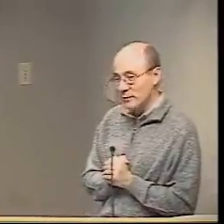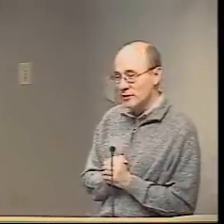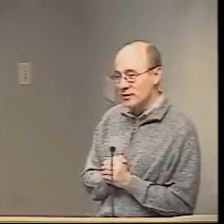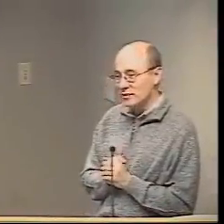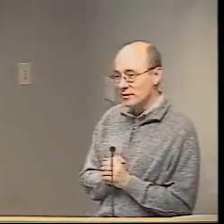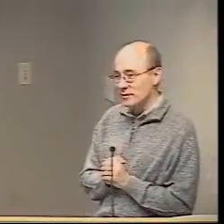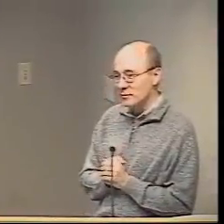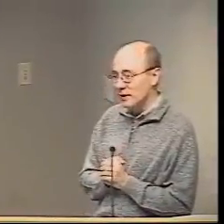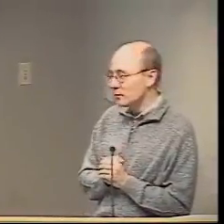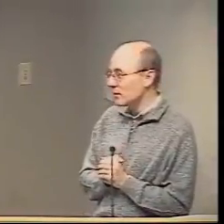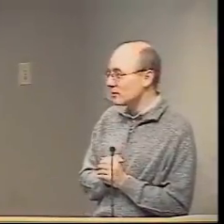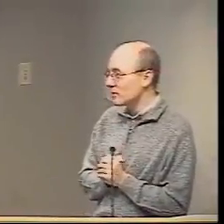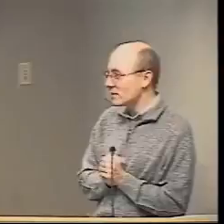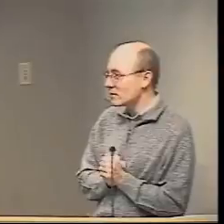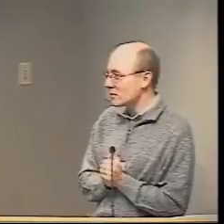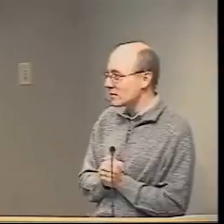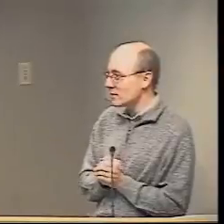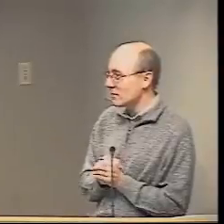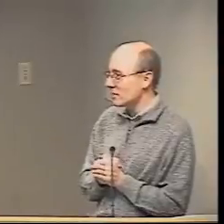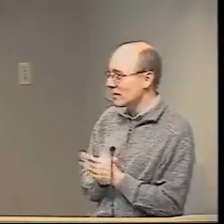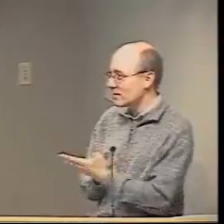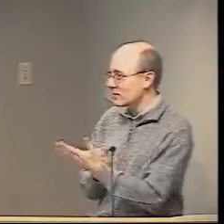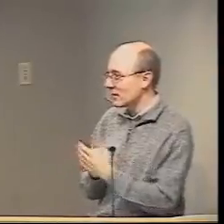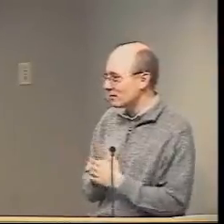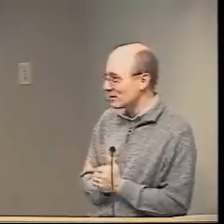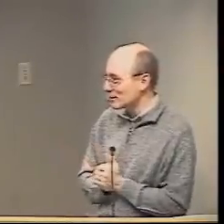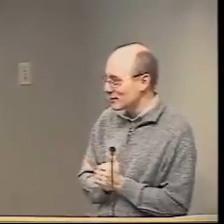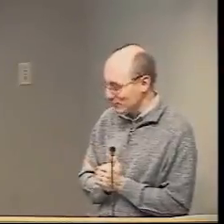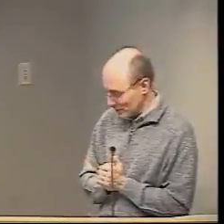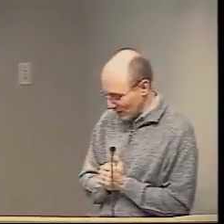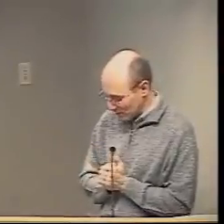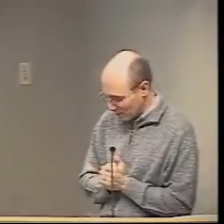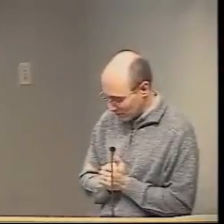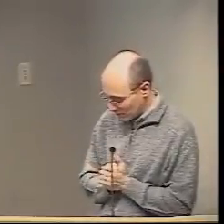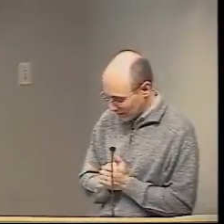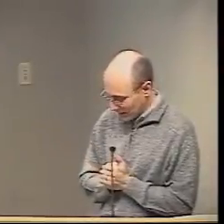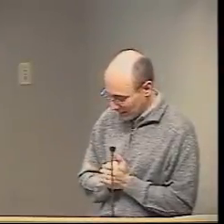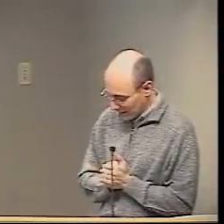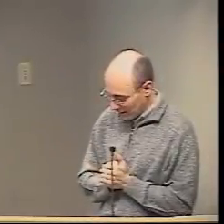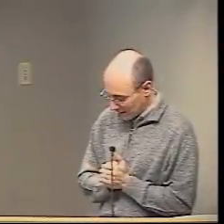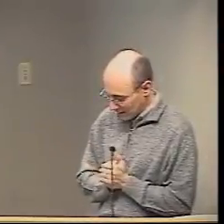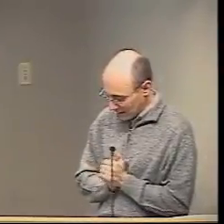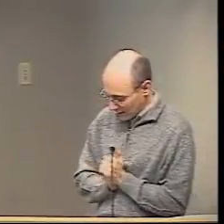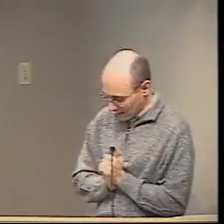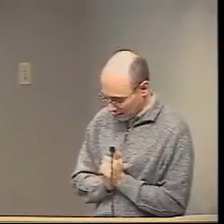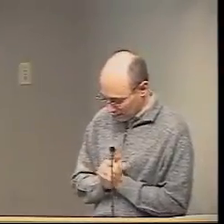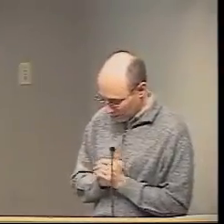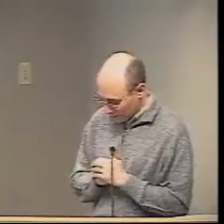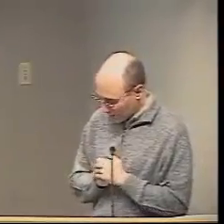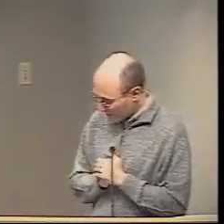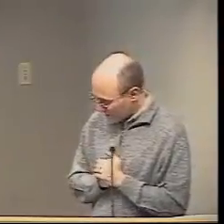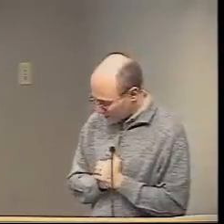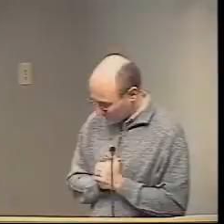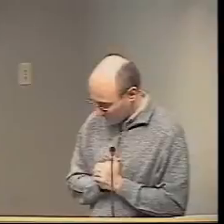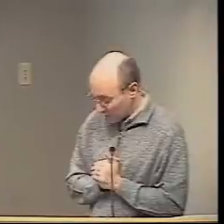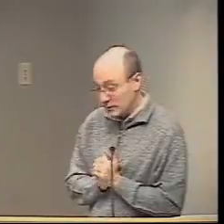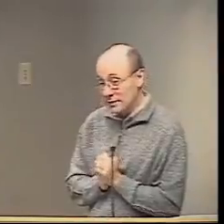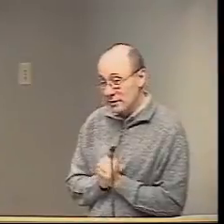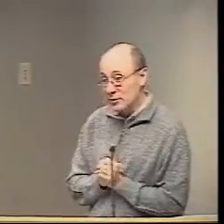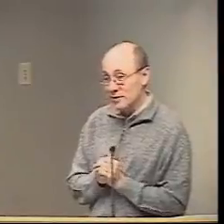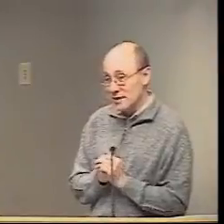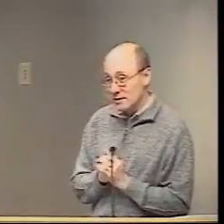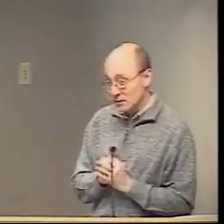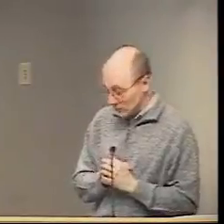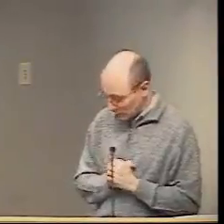we've collaborated in many projects. So it's very nice to have the opportunity to have you here again. Richard is a professor